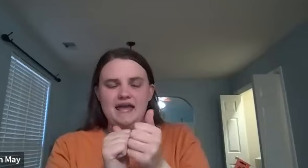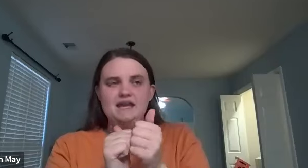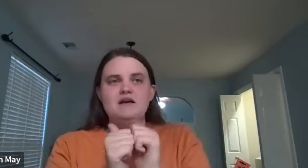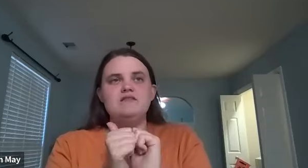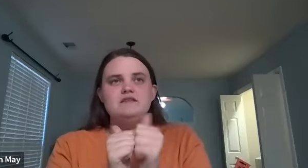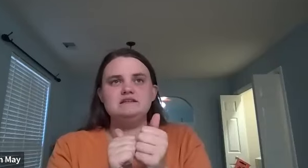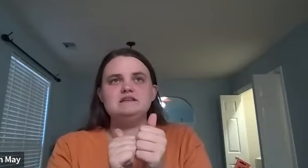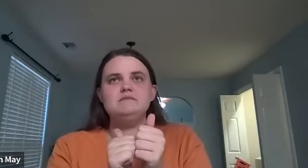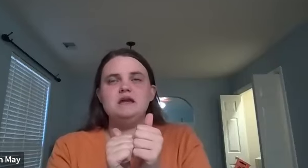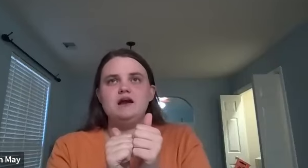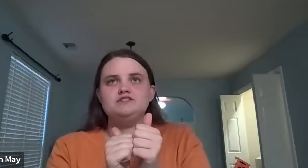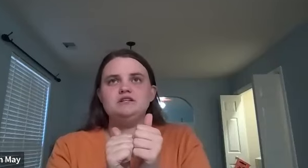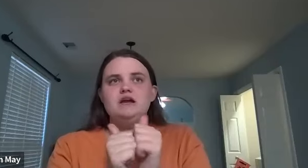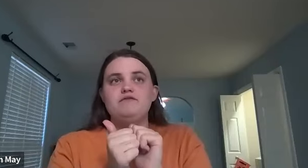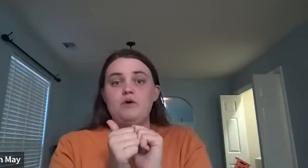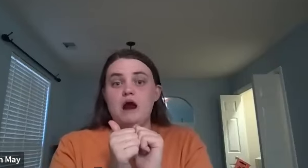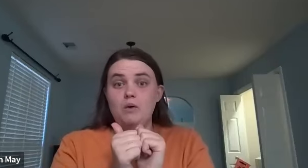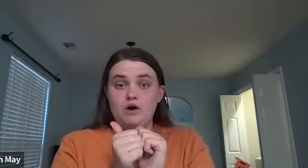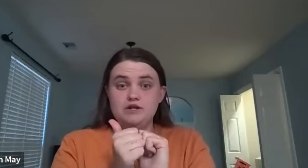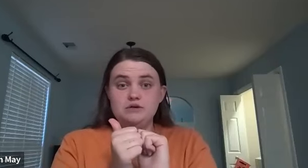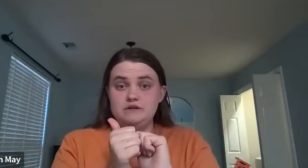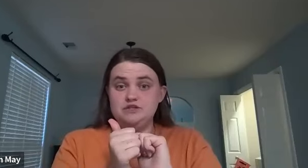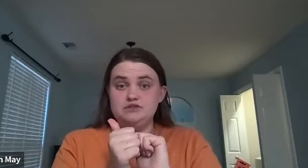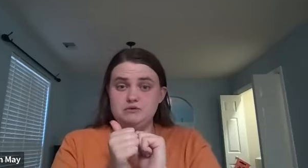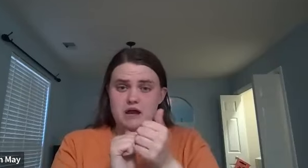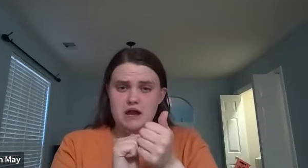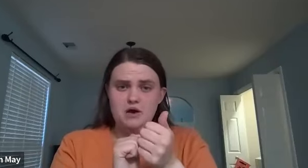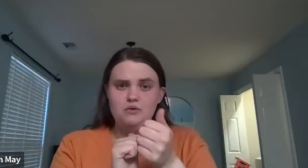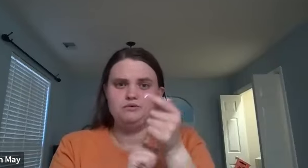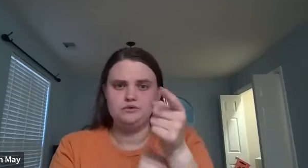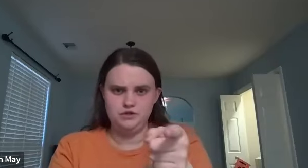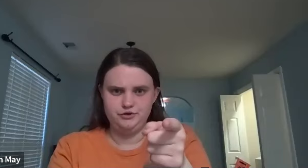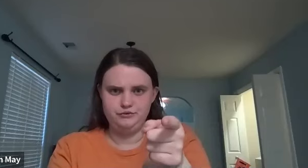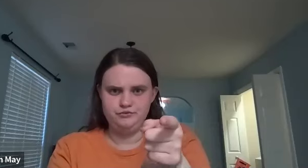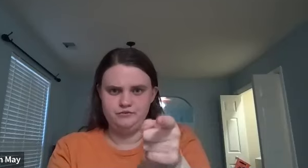And this can be actually for how are you, is you would do how you.